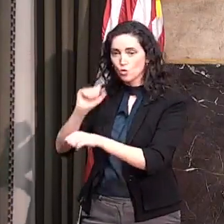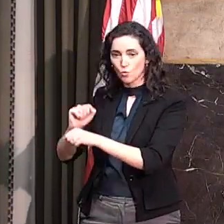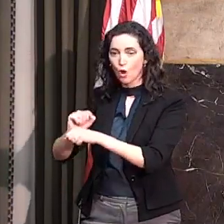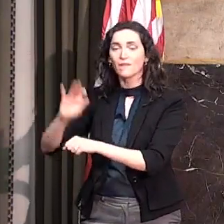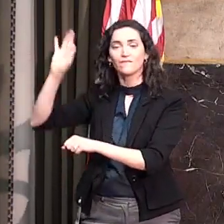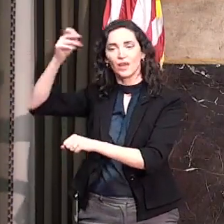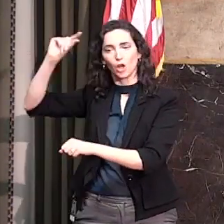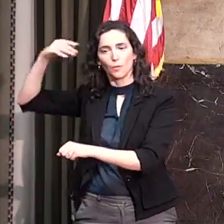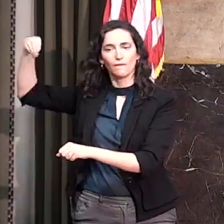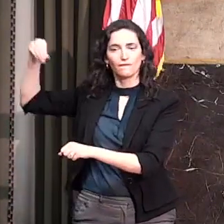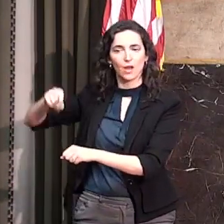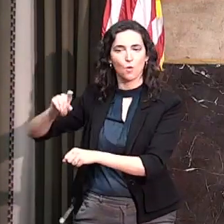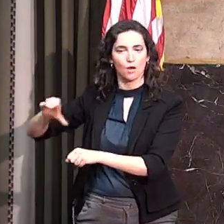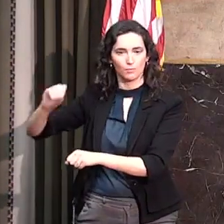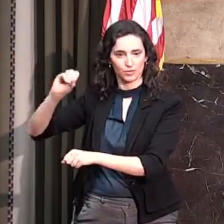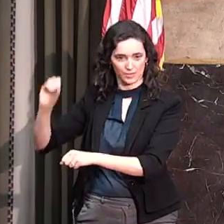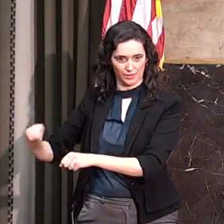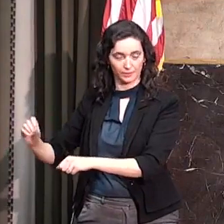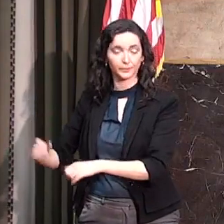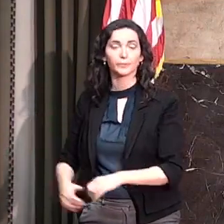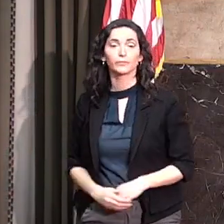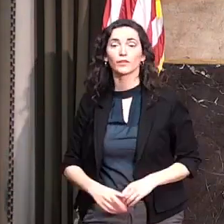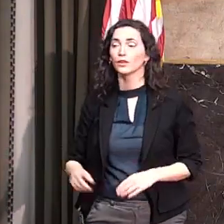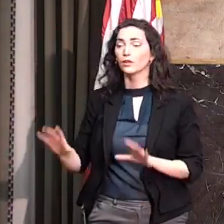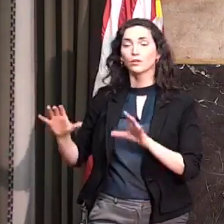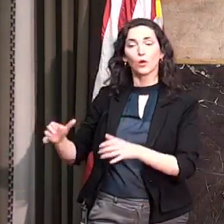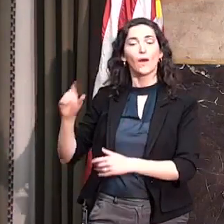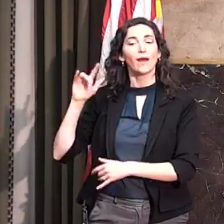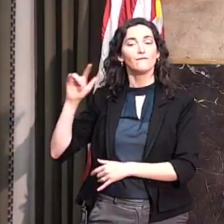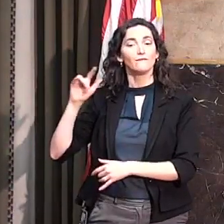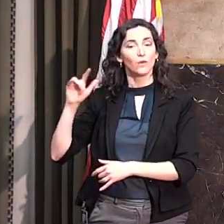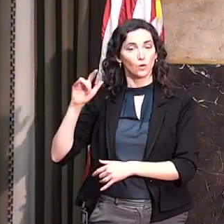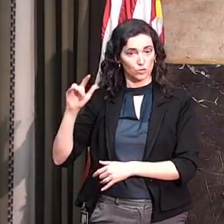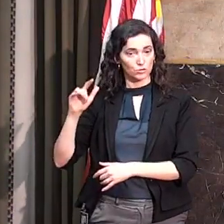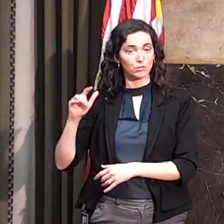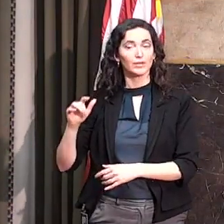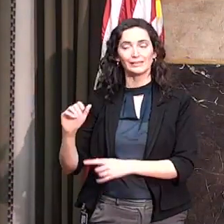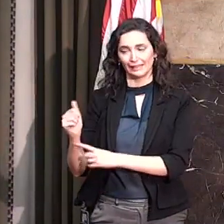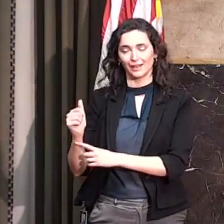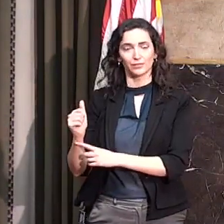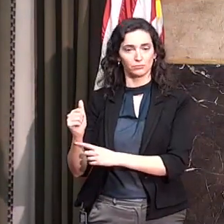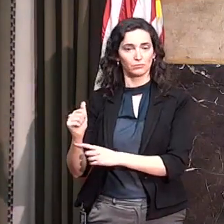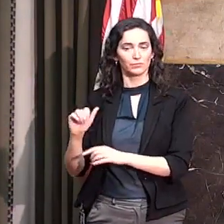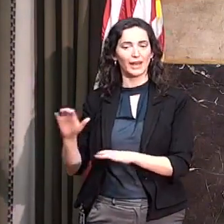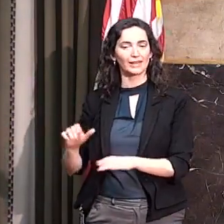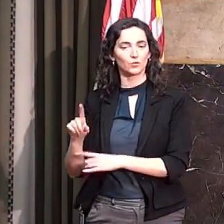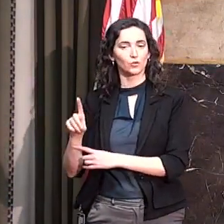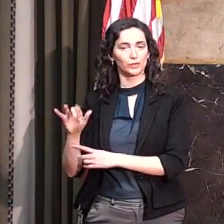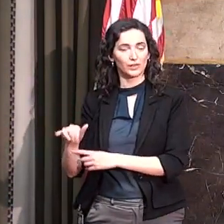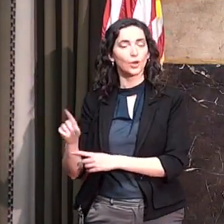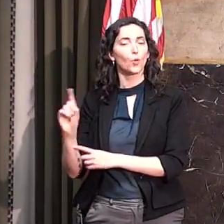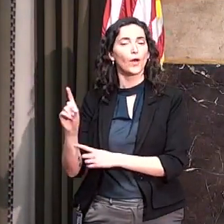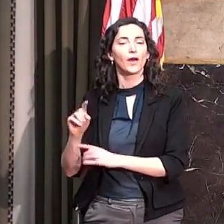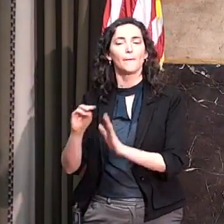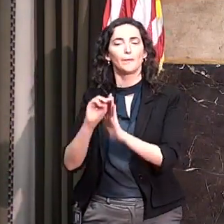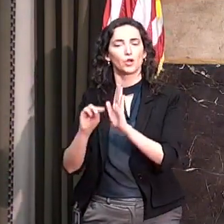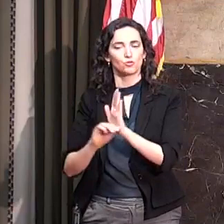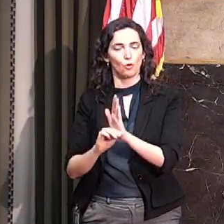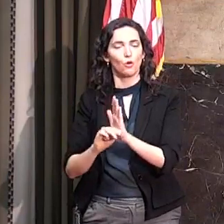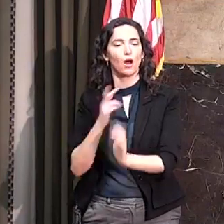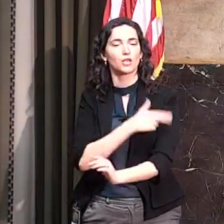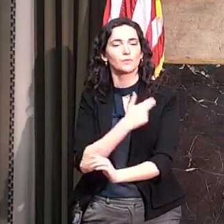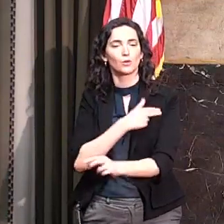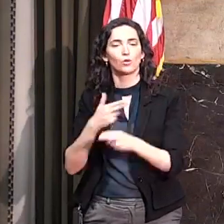10 active duty Title X Air Force personnel are in Monroe. at St. Francis Hospital. They